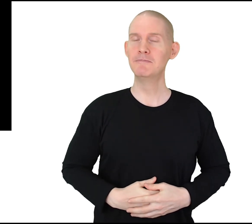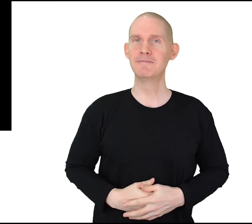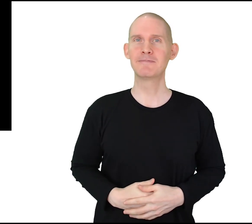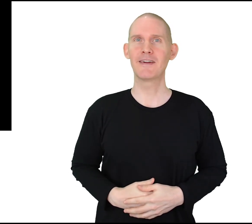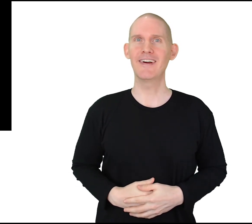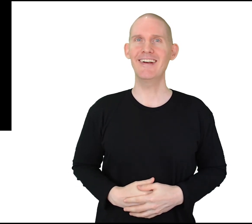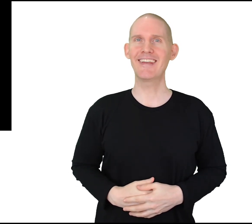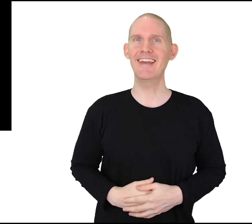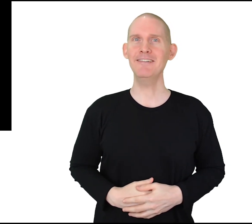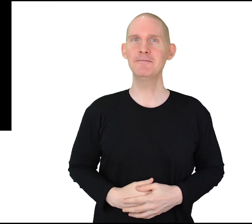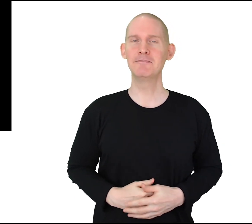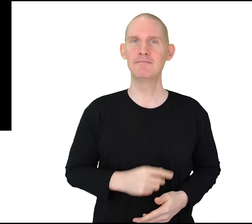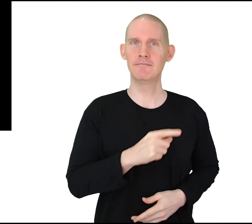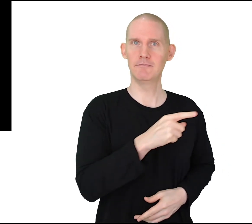All right, again.